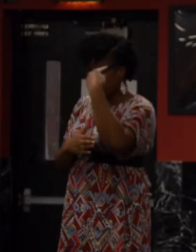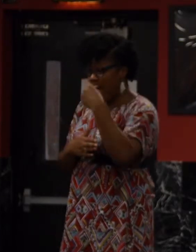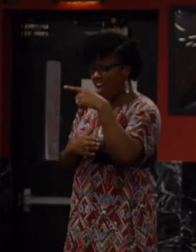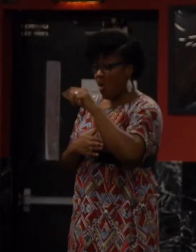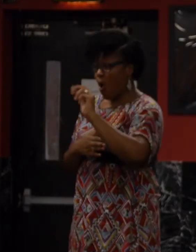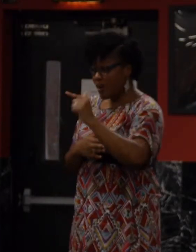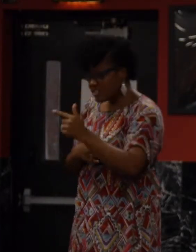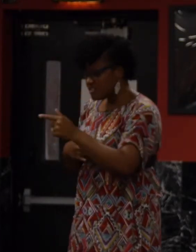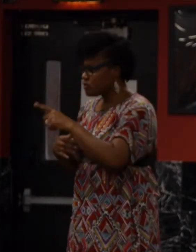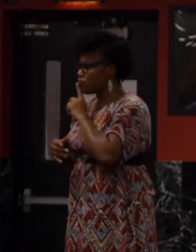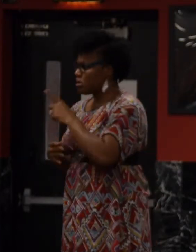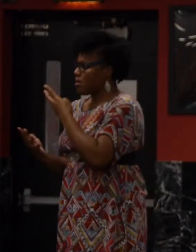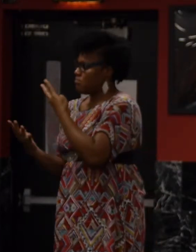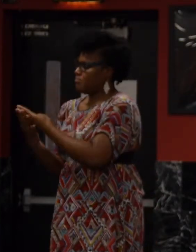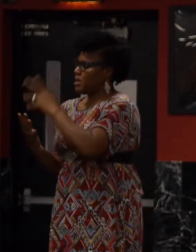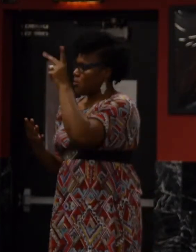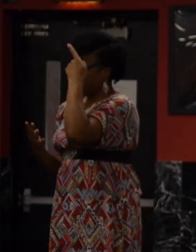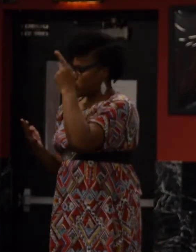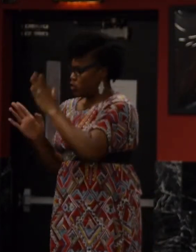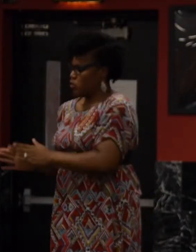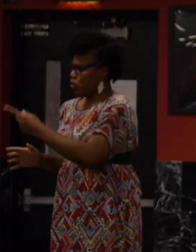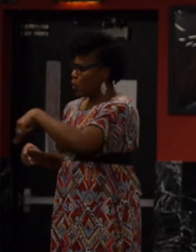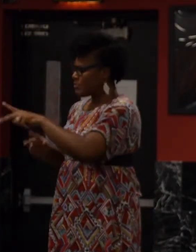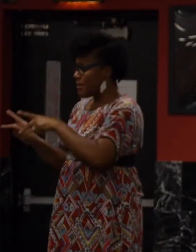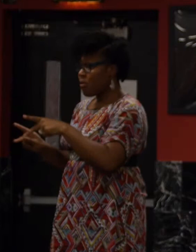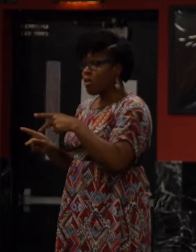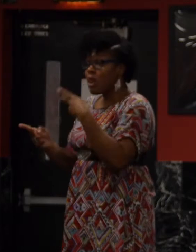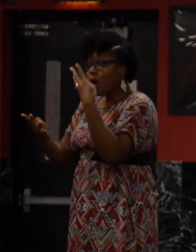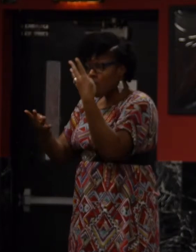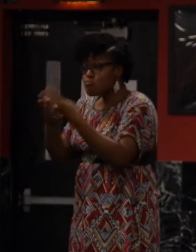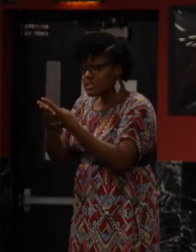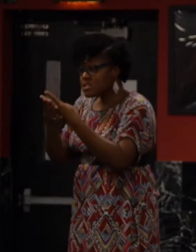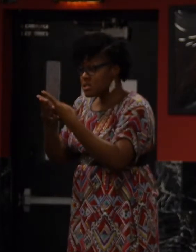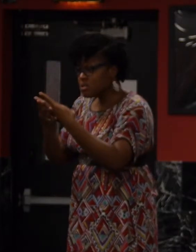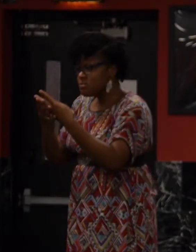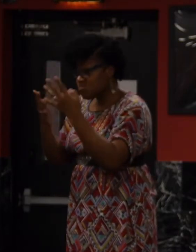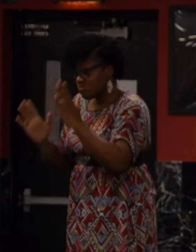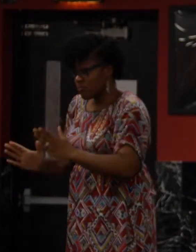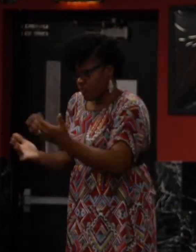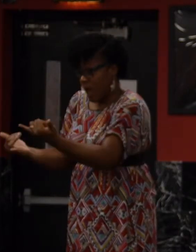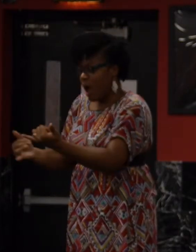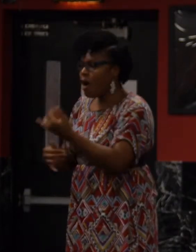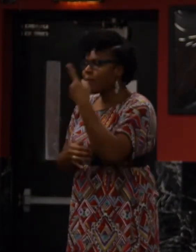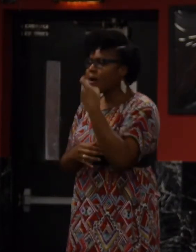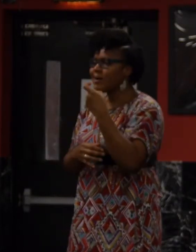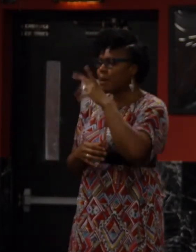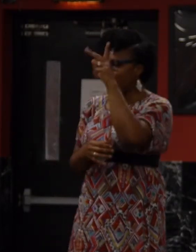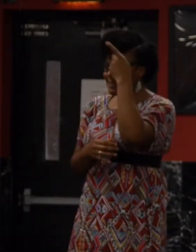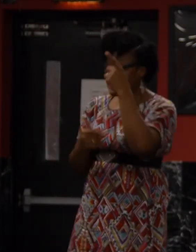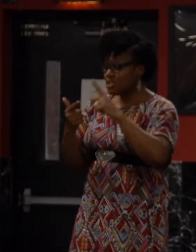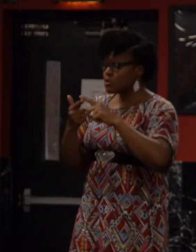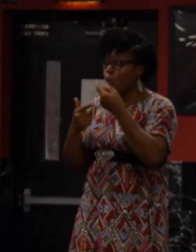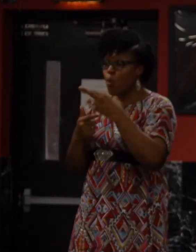are people who basically are imprisoned either because of their politics or because of activities they were